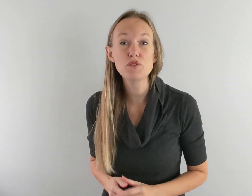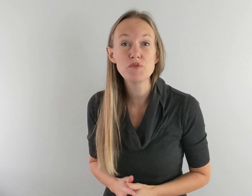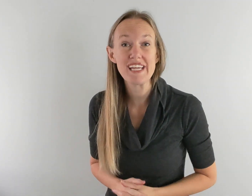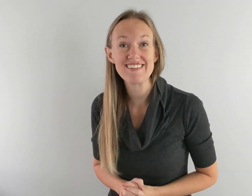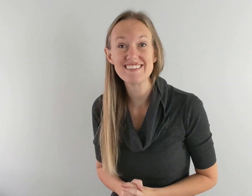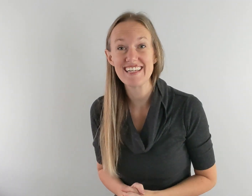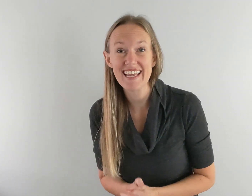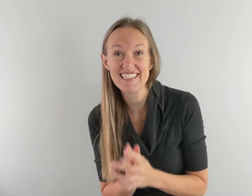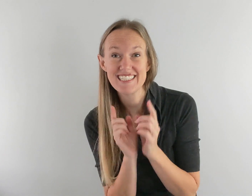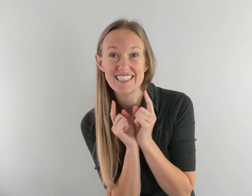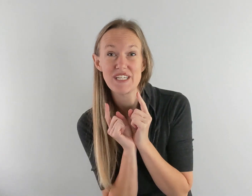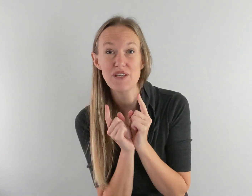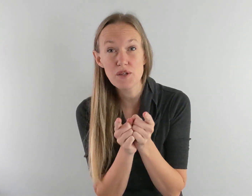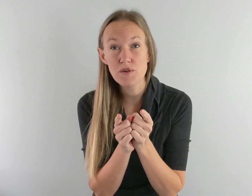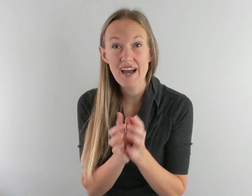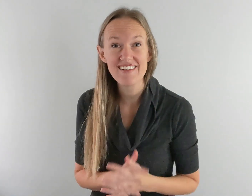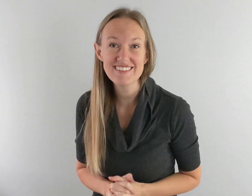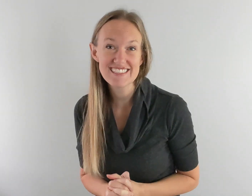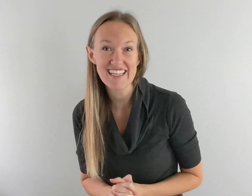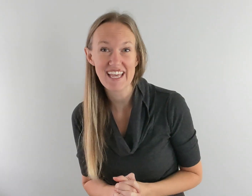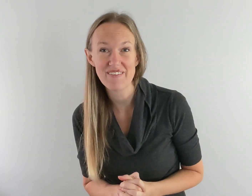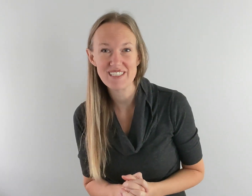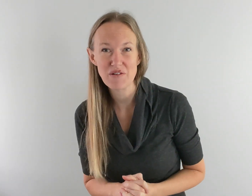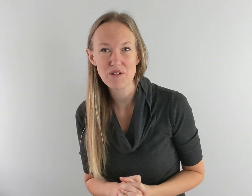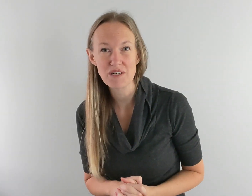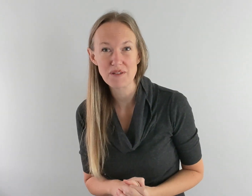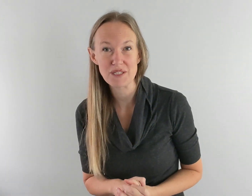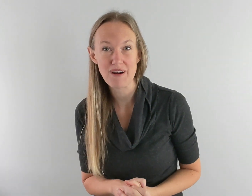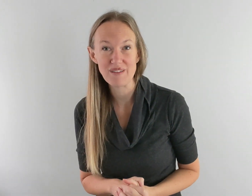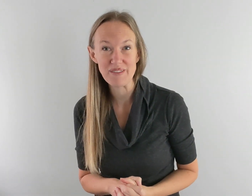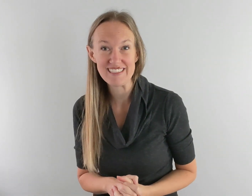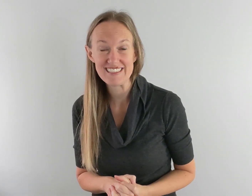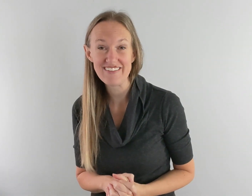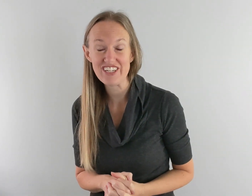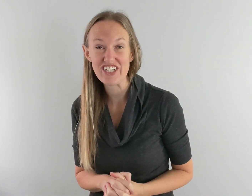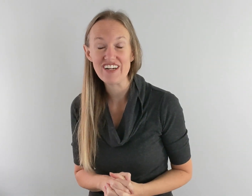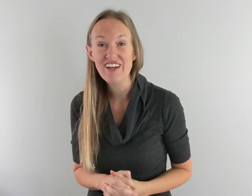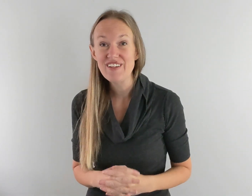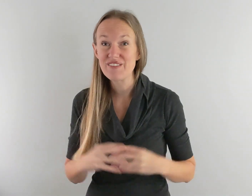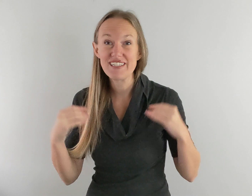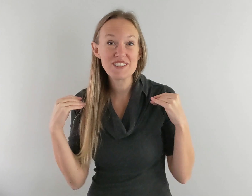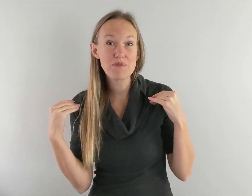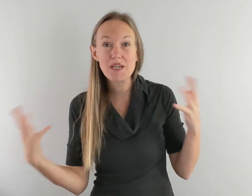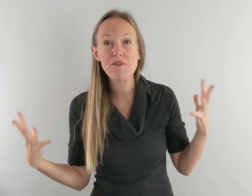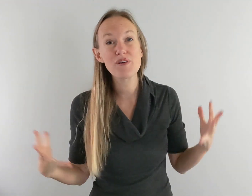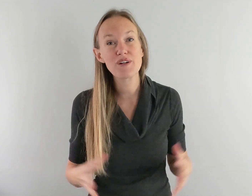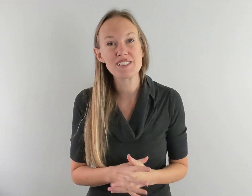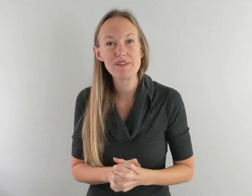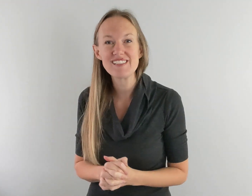YouTube channel dedicated to teaching you how to use sign language in order to worship our Lord and Savior. So it is the week before Christmas, so